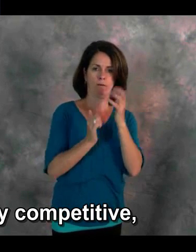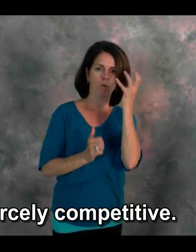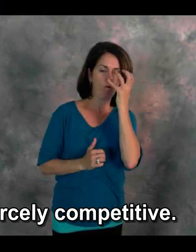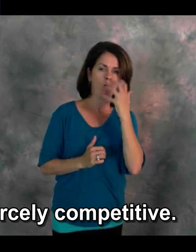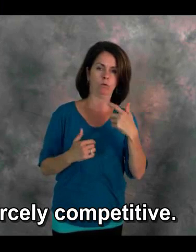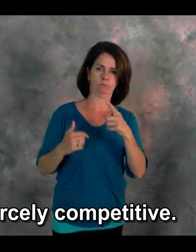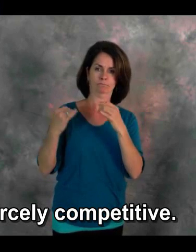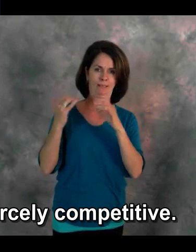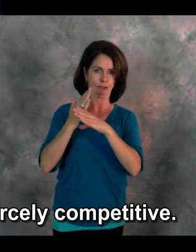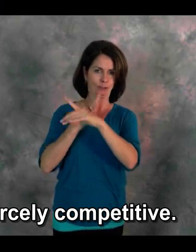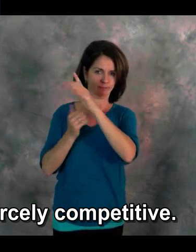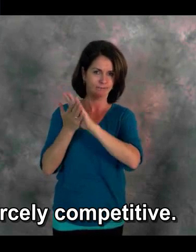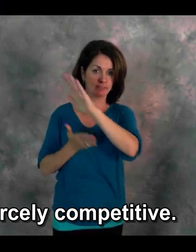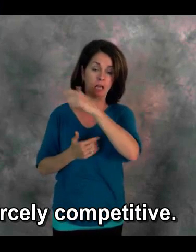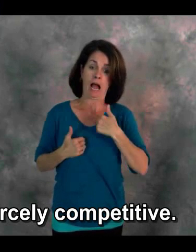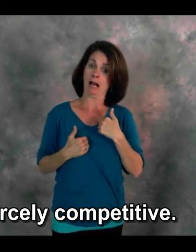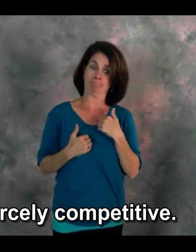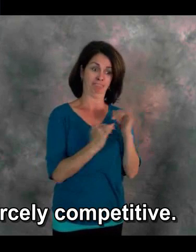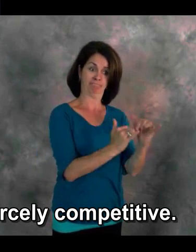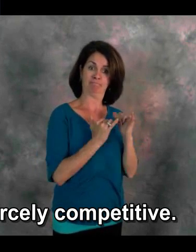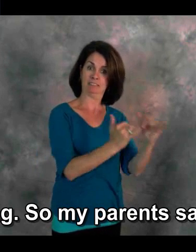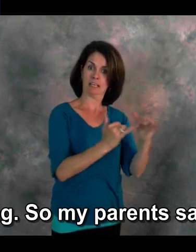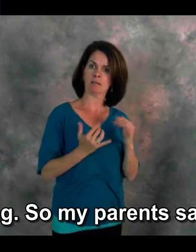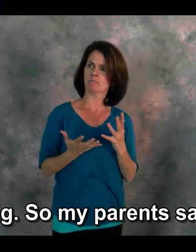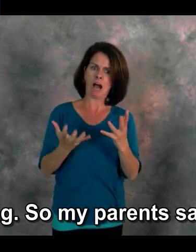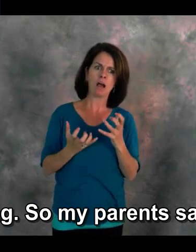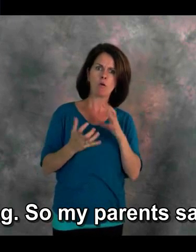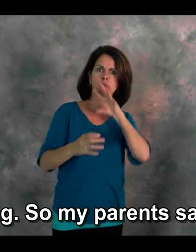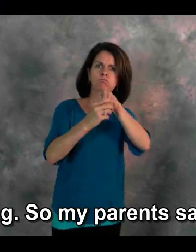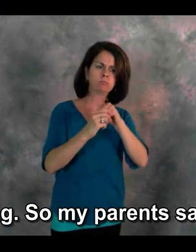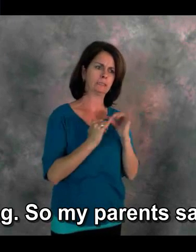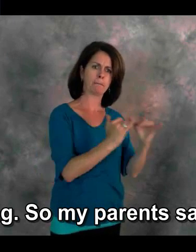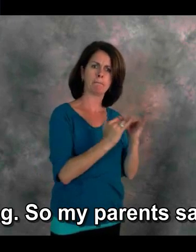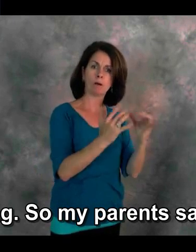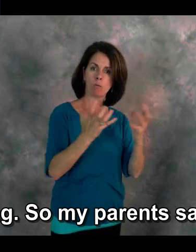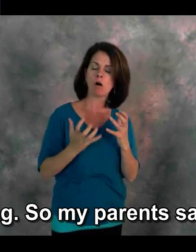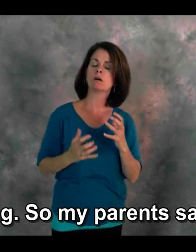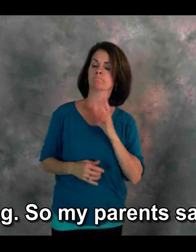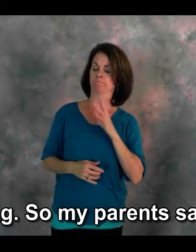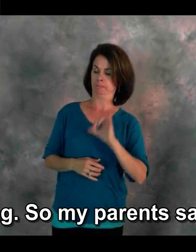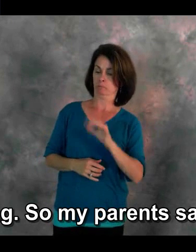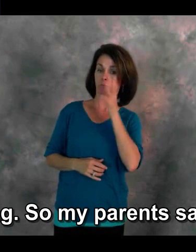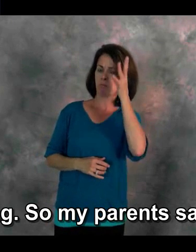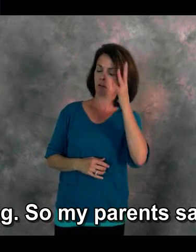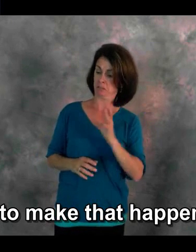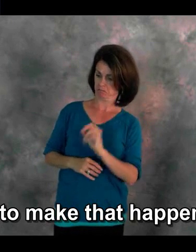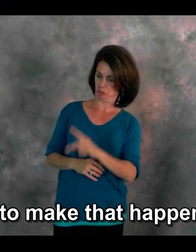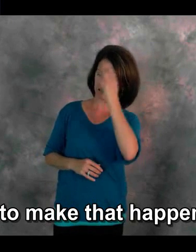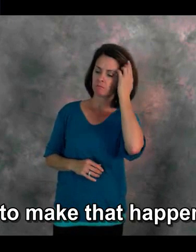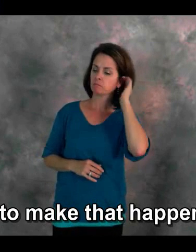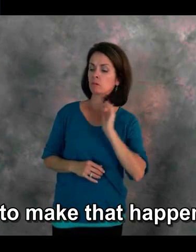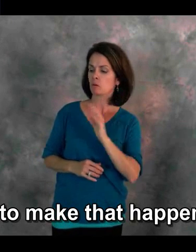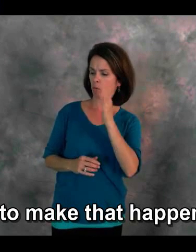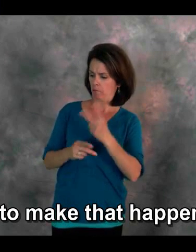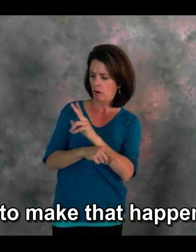and as a result, I was fiercely competitive, and I wanted to do the same thing. And so my parents said,